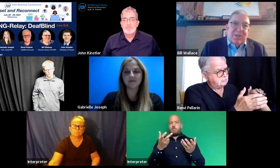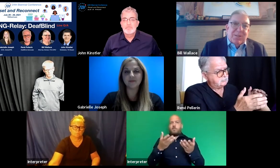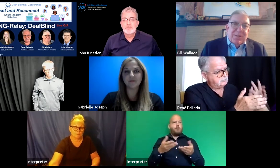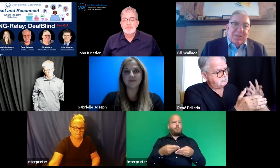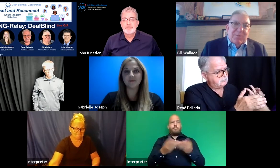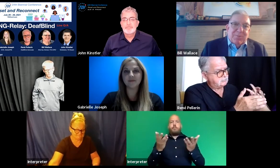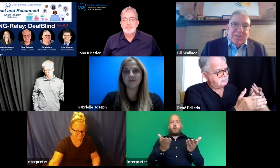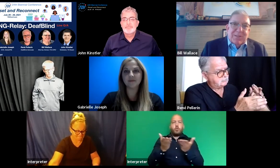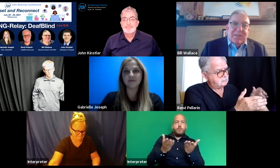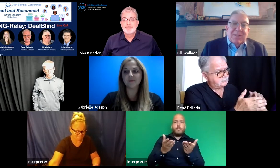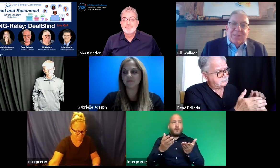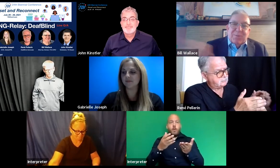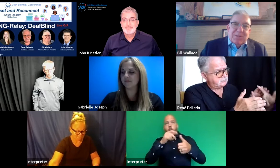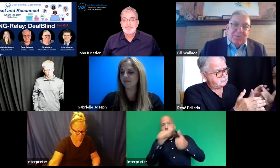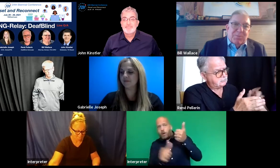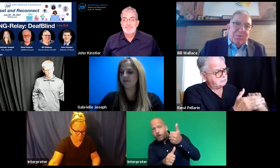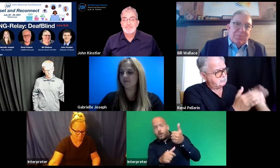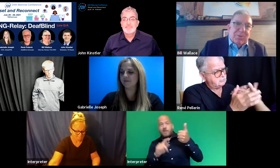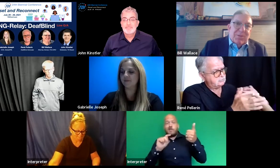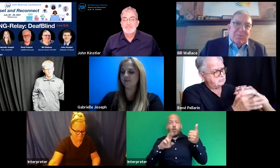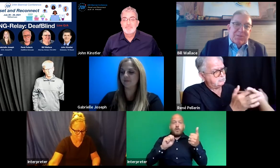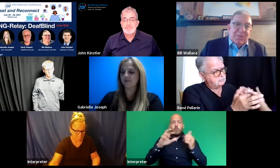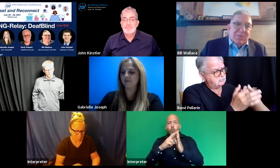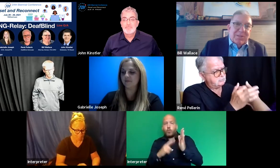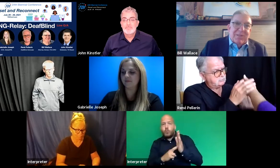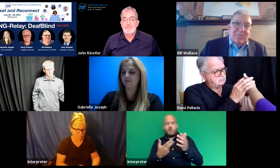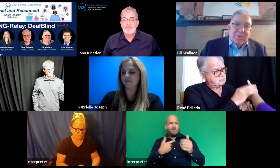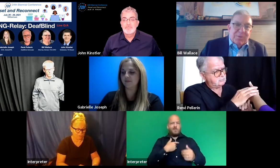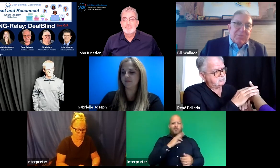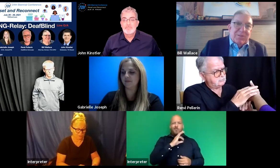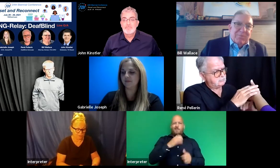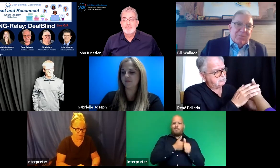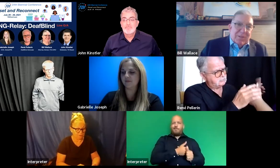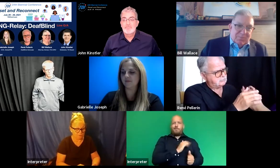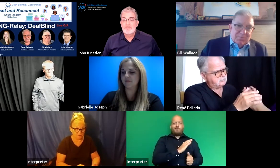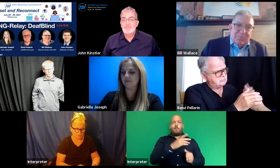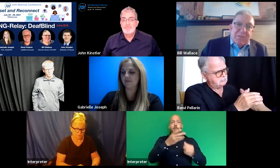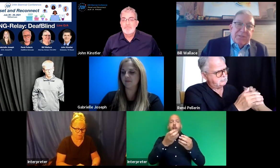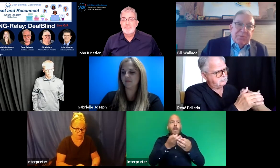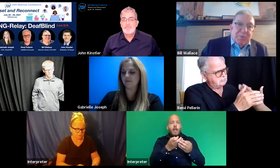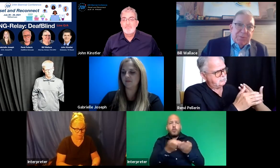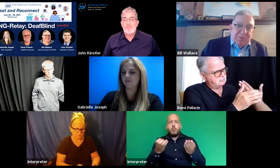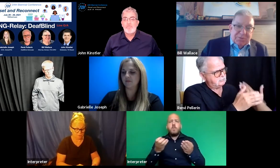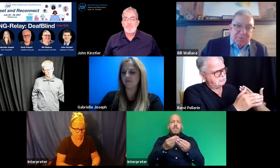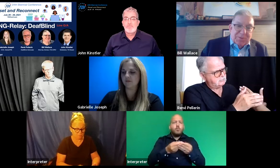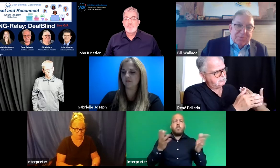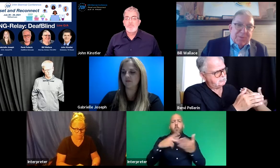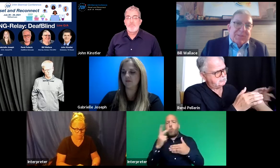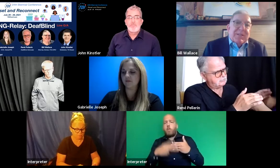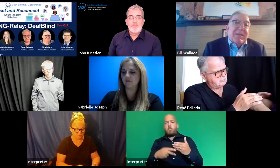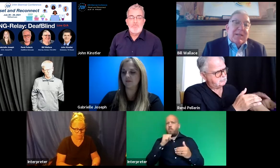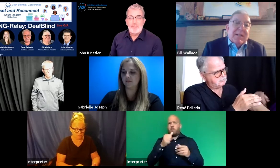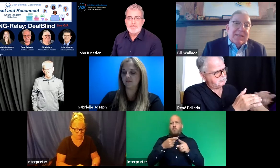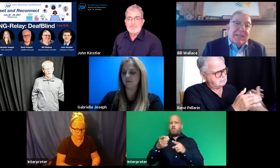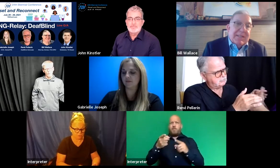don't regulate equipment. The equipment distribution program is the only program that distributes